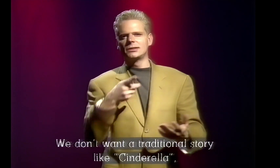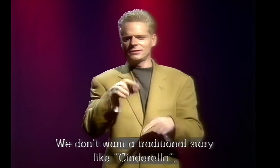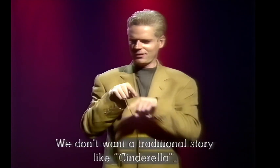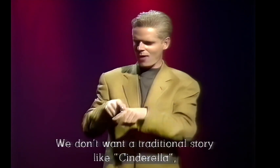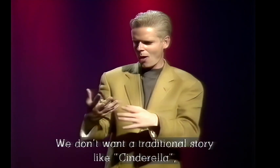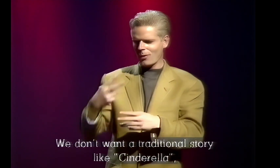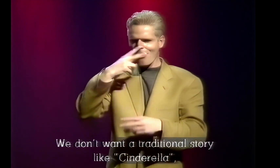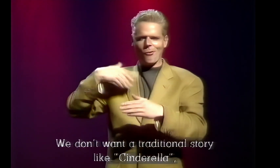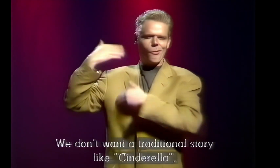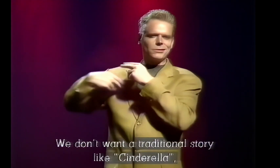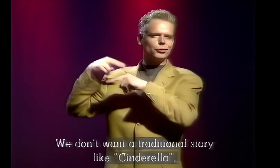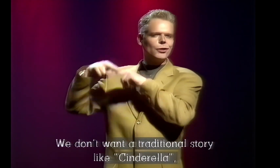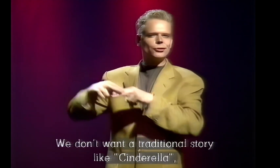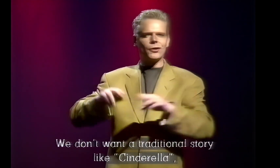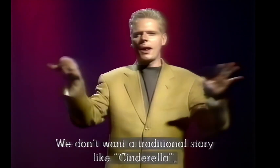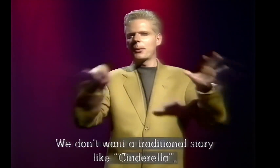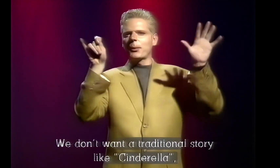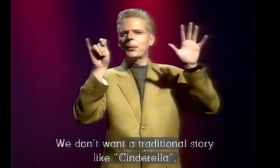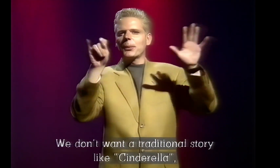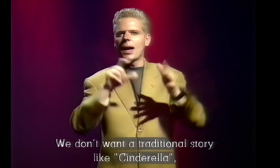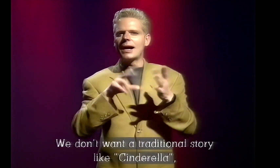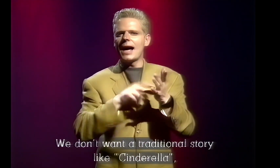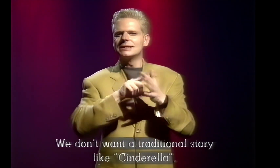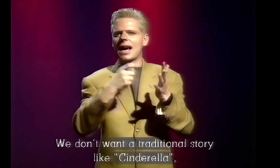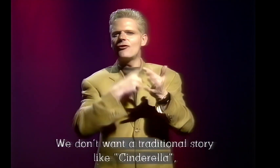We don't want a traditional story, like Cinderella,